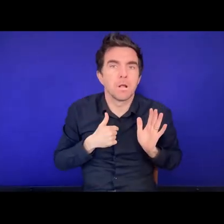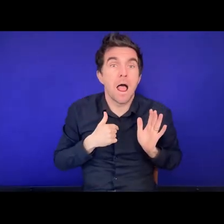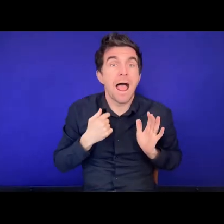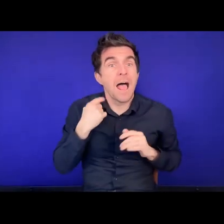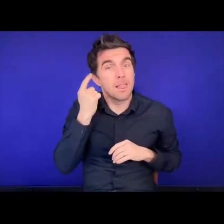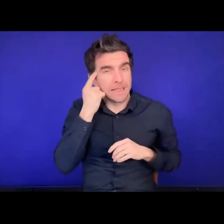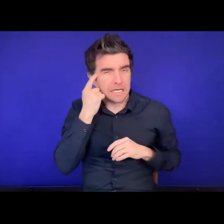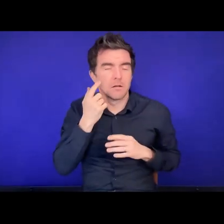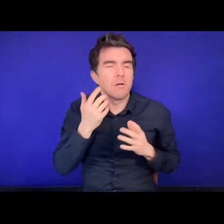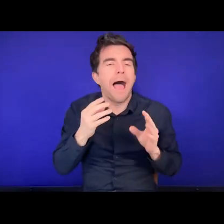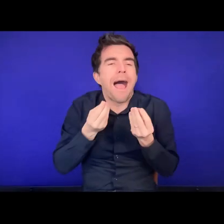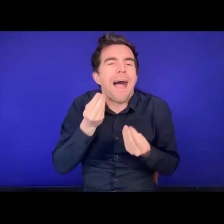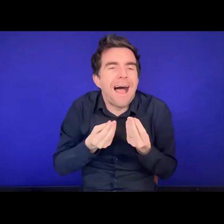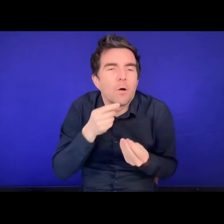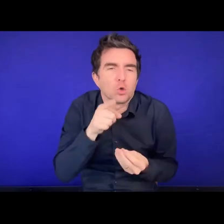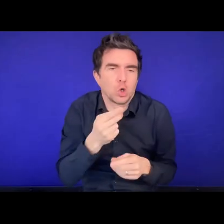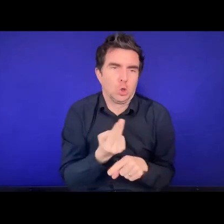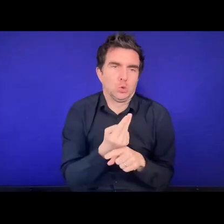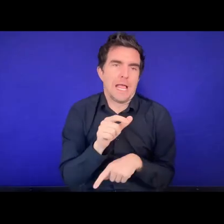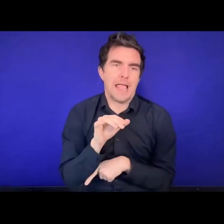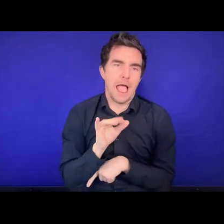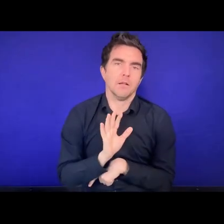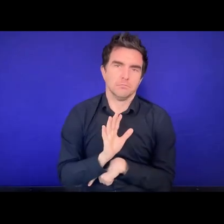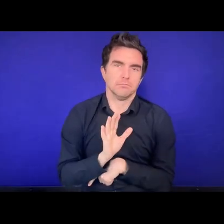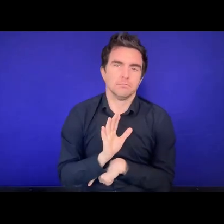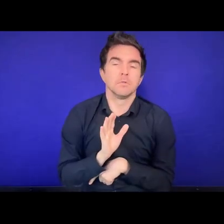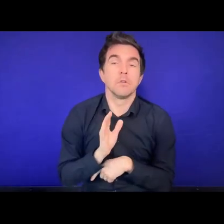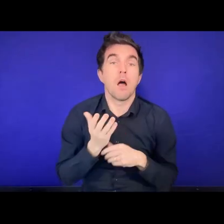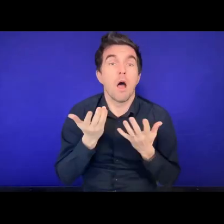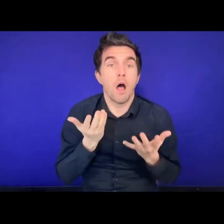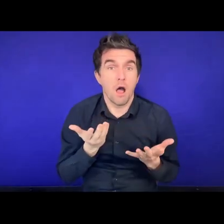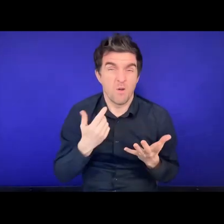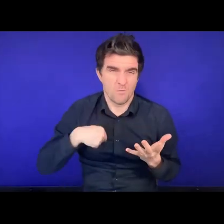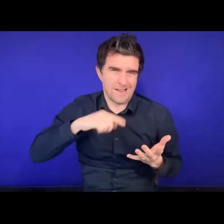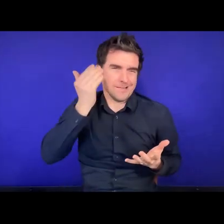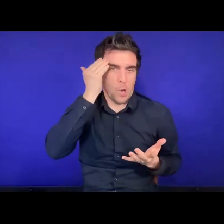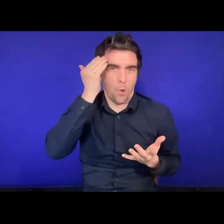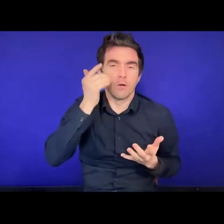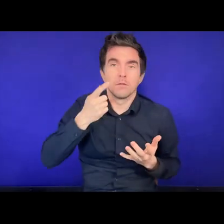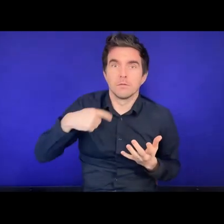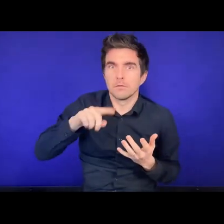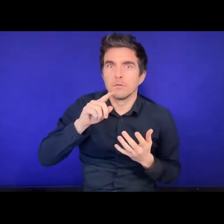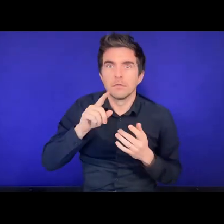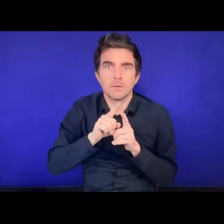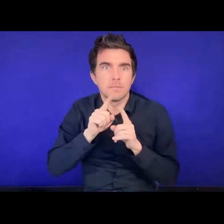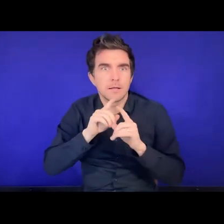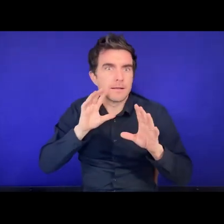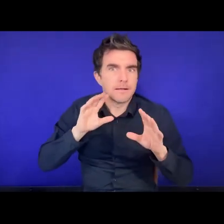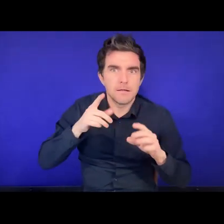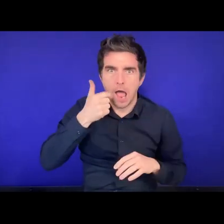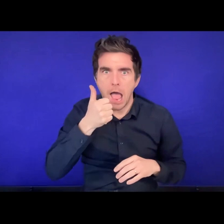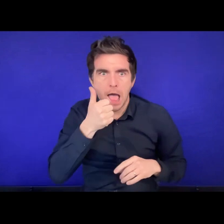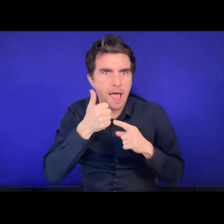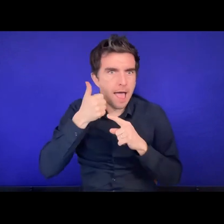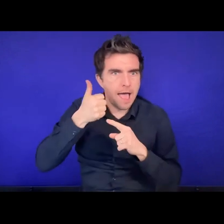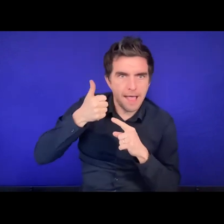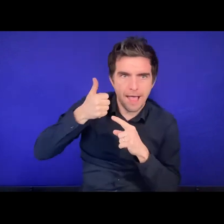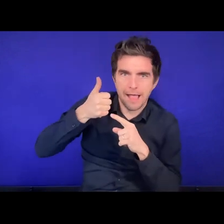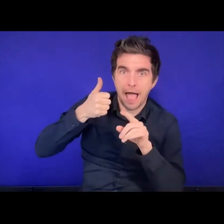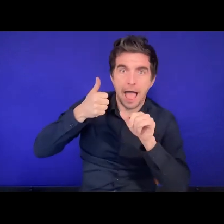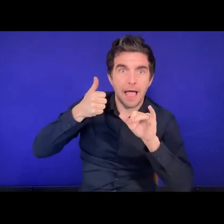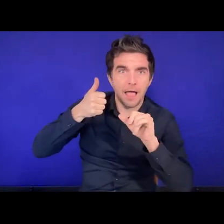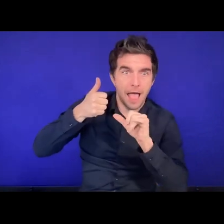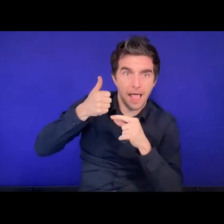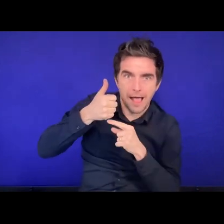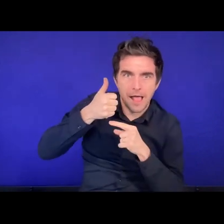and for those of you who don't know, AI is artificial intelligence, just going to state that so we're all on the same page. There's been a lot of